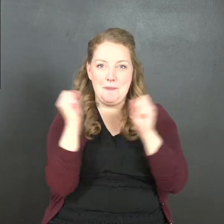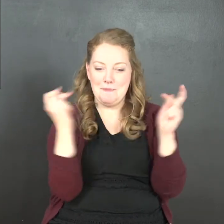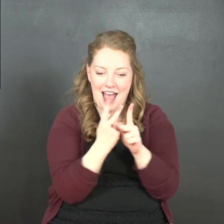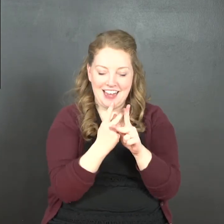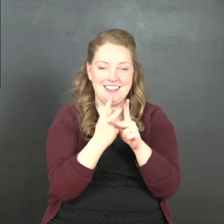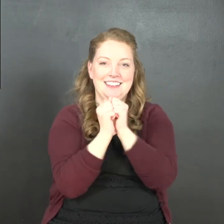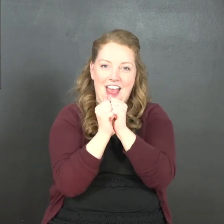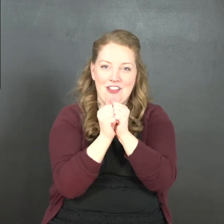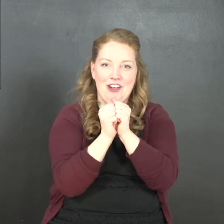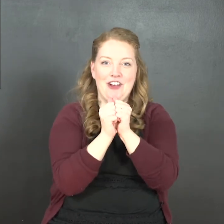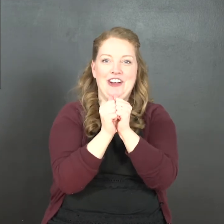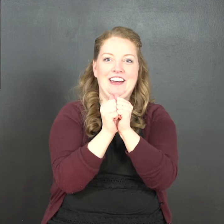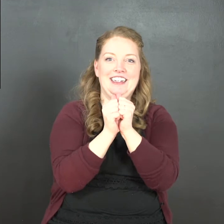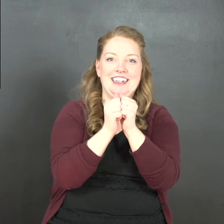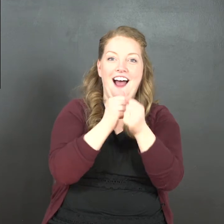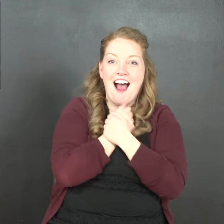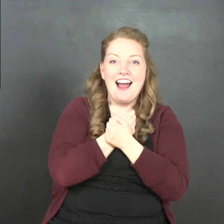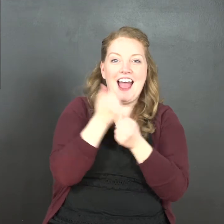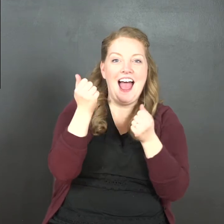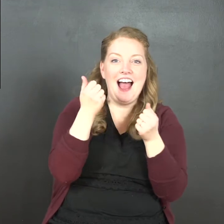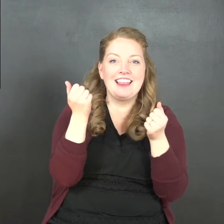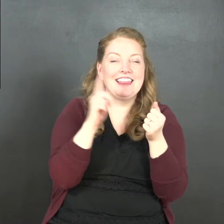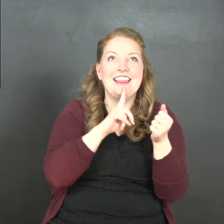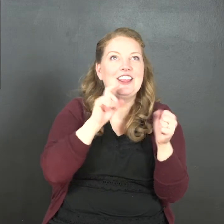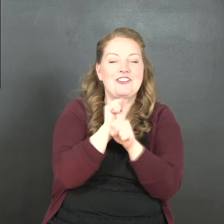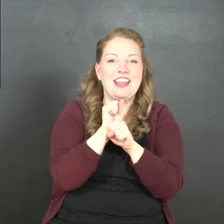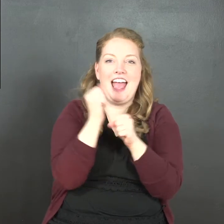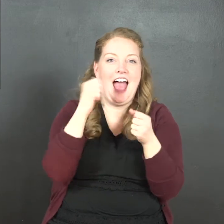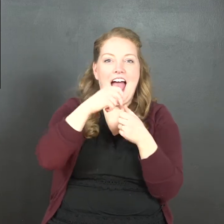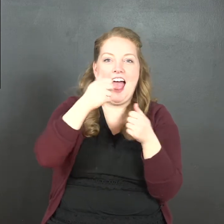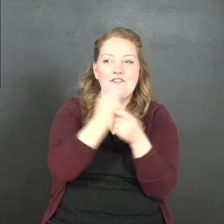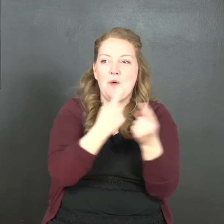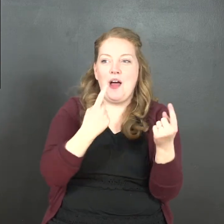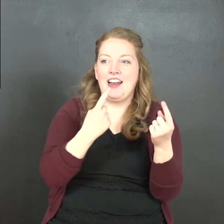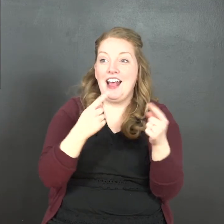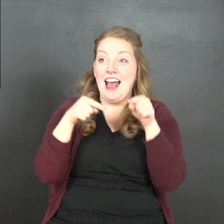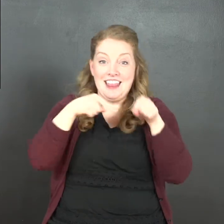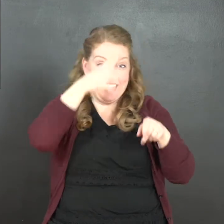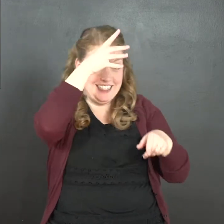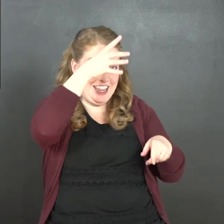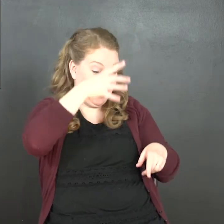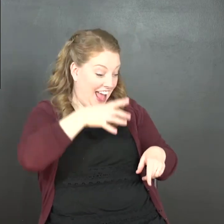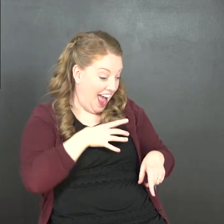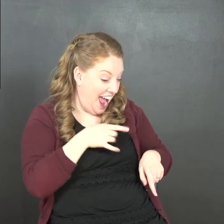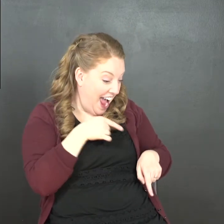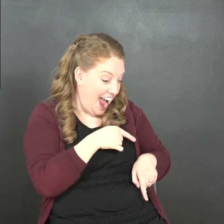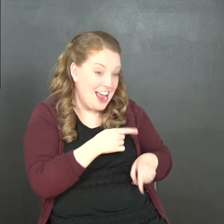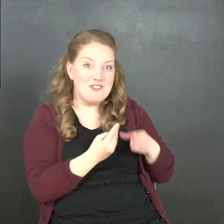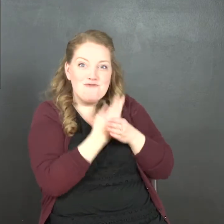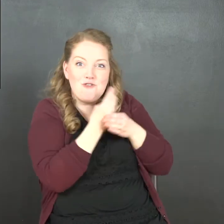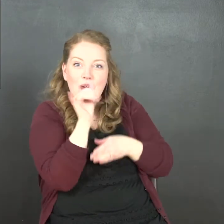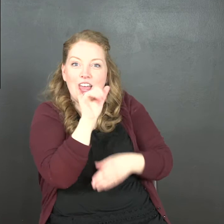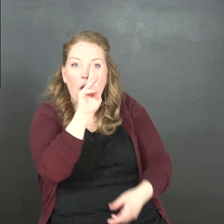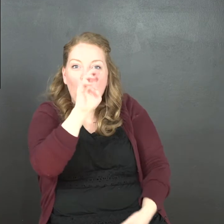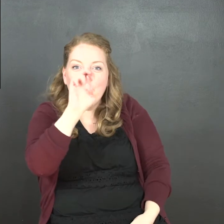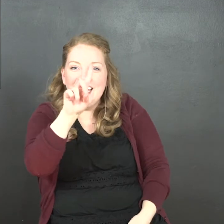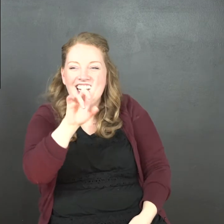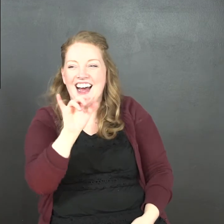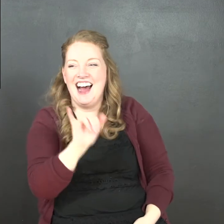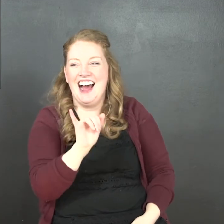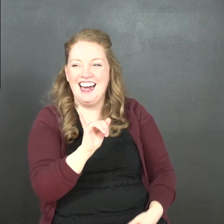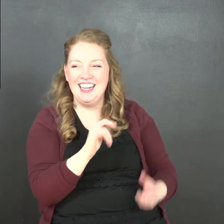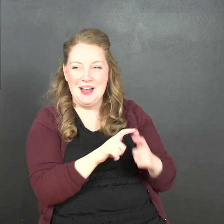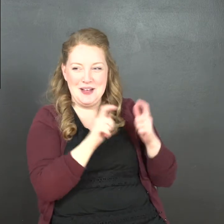able to see each other and to hug literally everybody I see on the first Sunday that we have back. This guy right here is just a growing weed. He